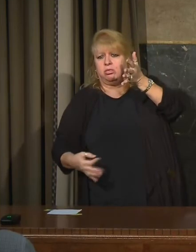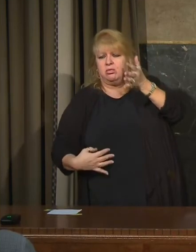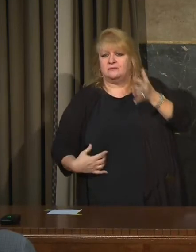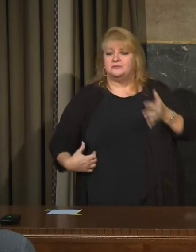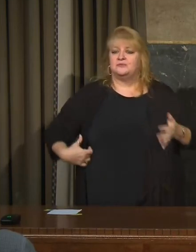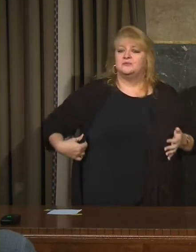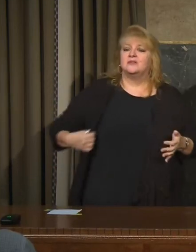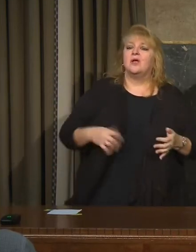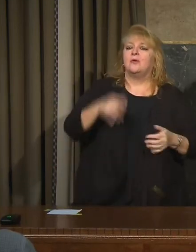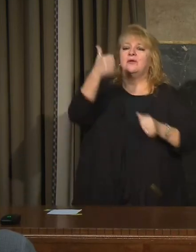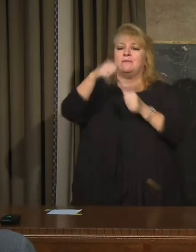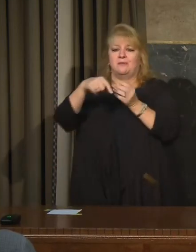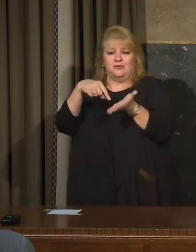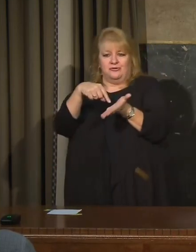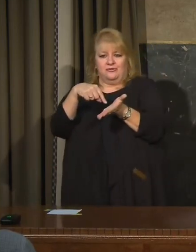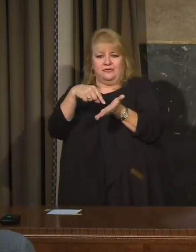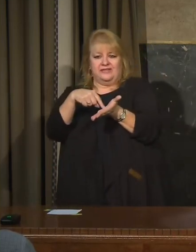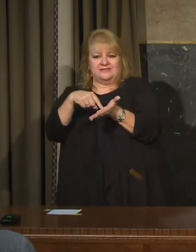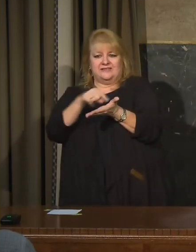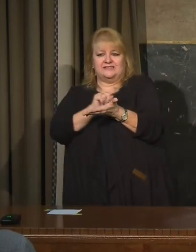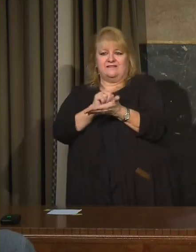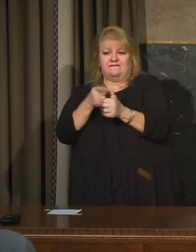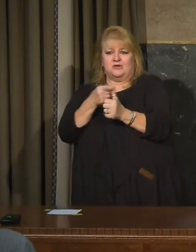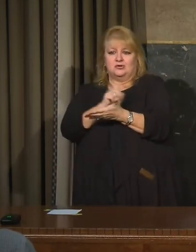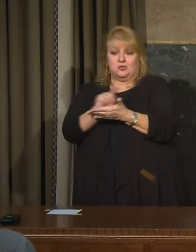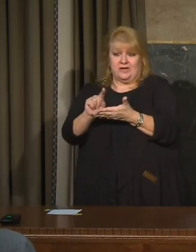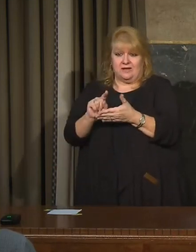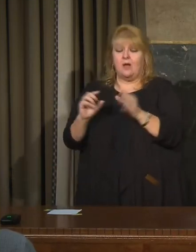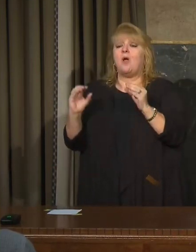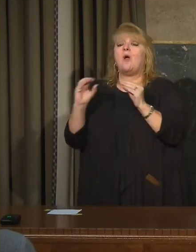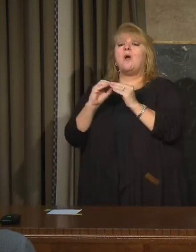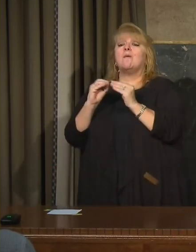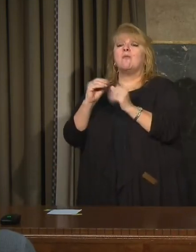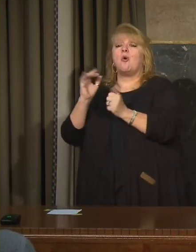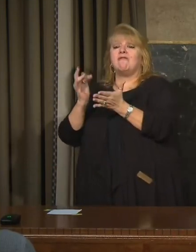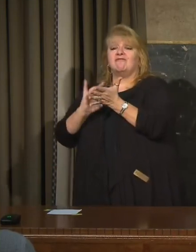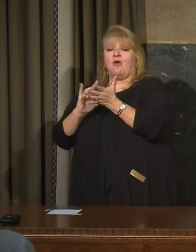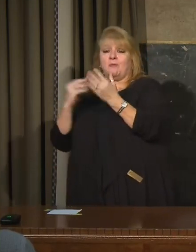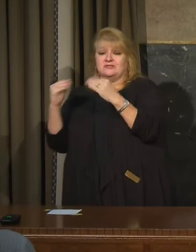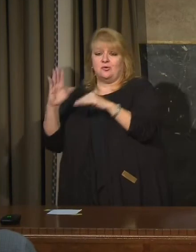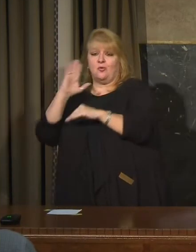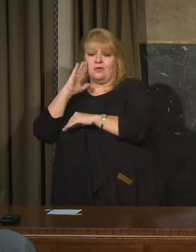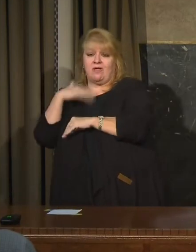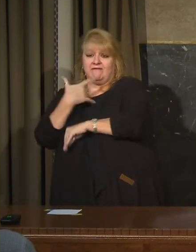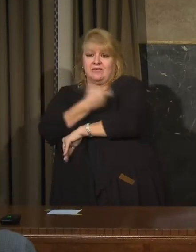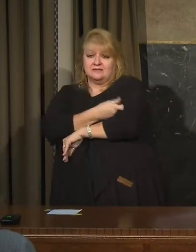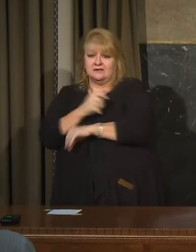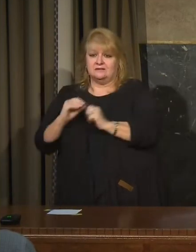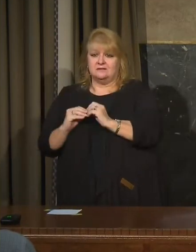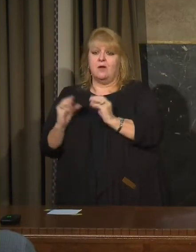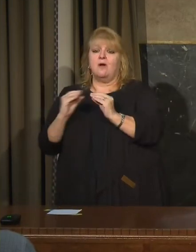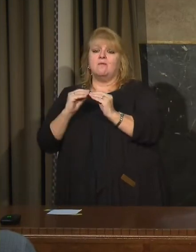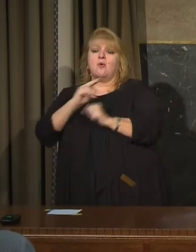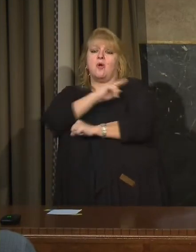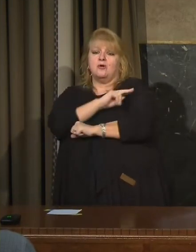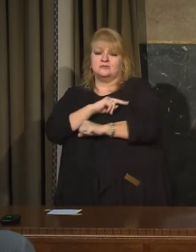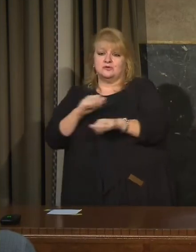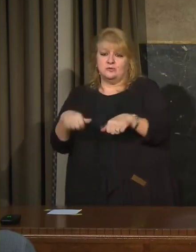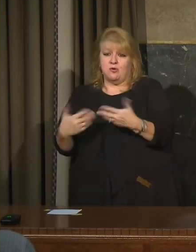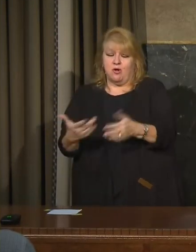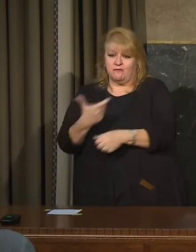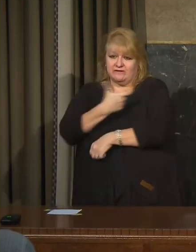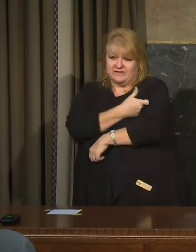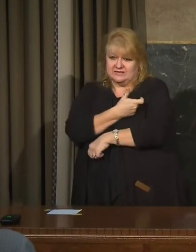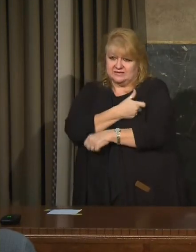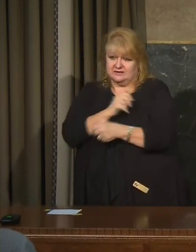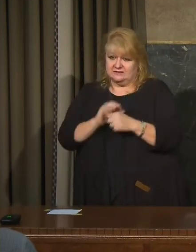the first round allocations. There'll be more and more pharmacies with vaccine, and there'll be more and more hospitals that are offering vaccine to the community.